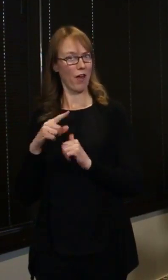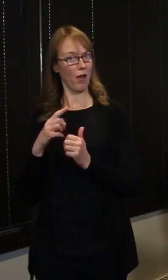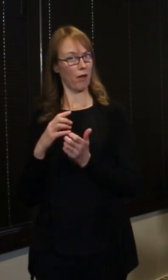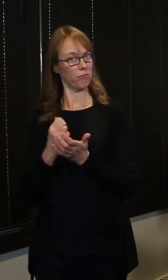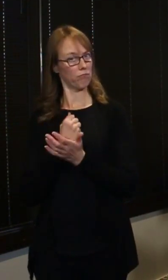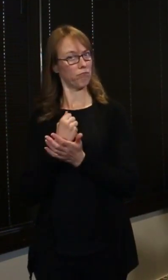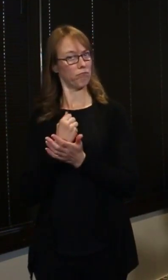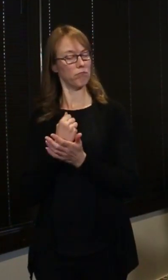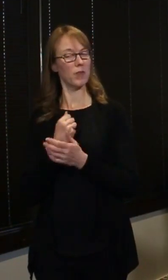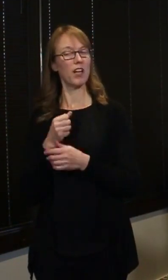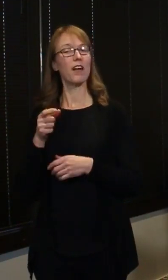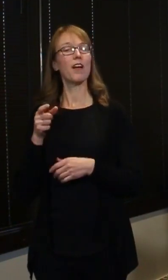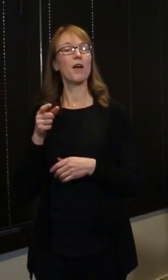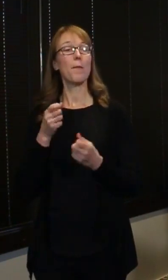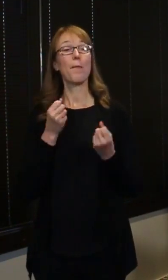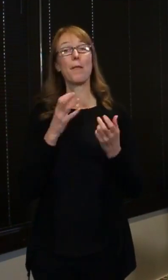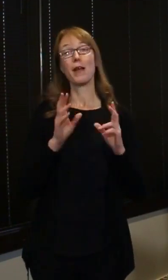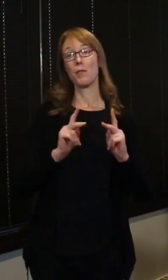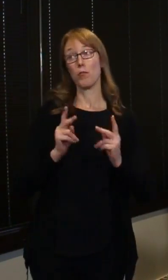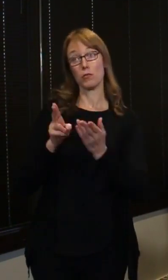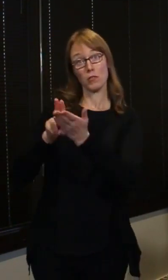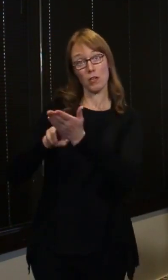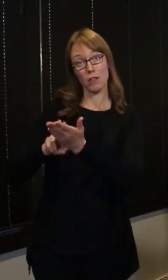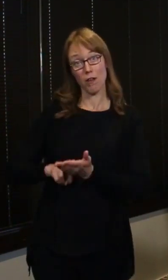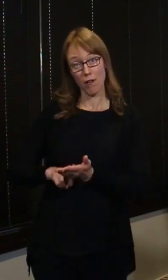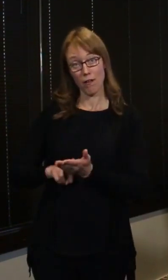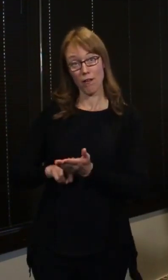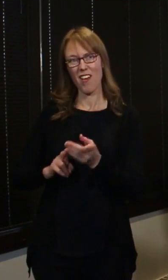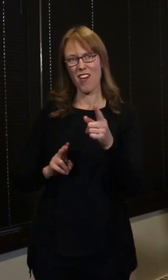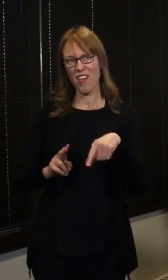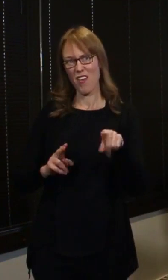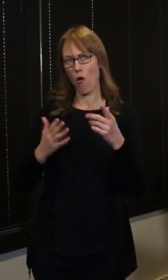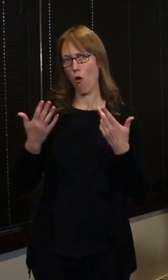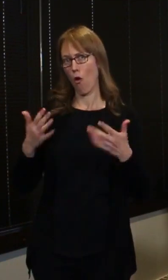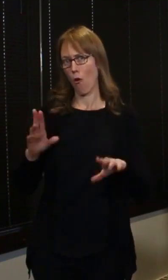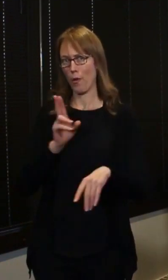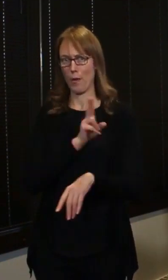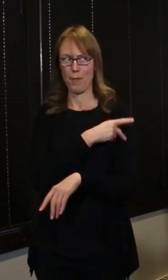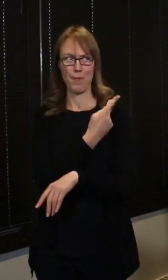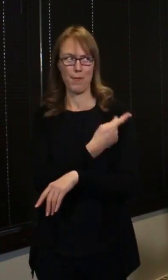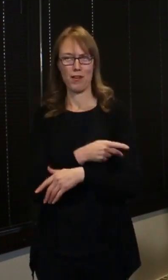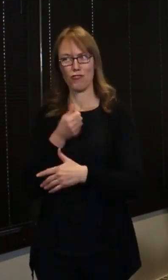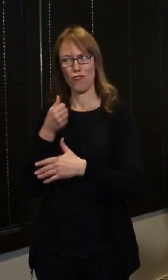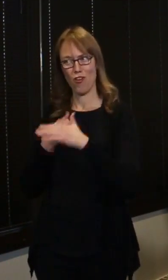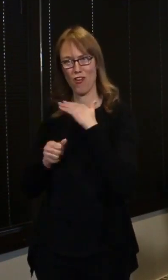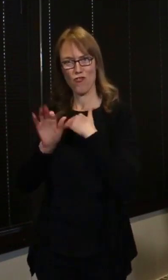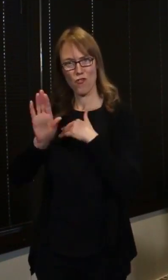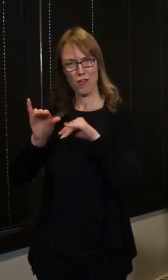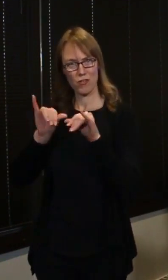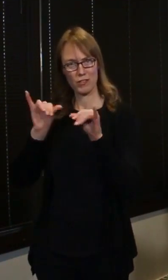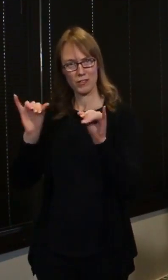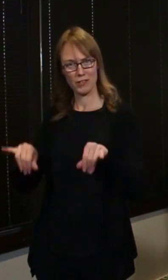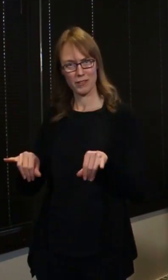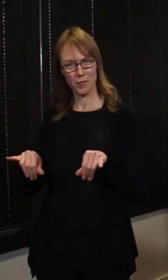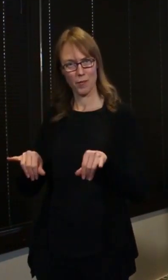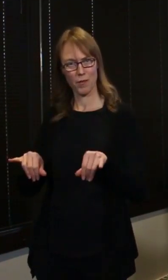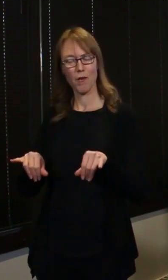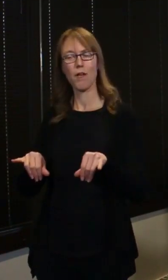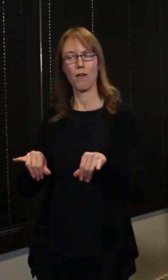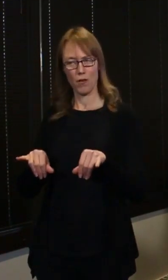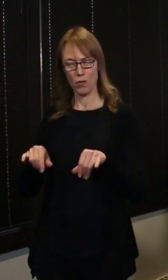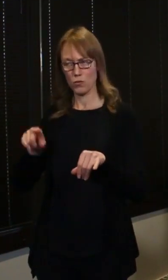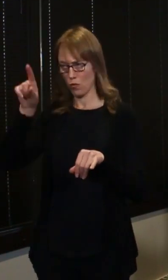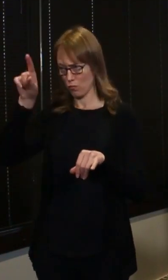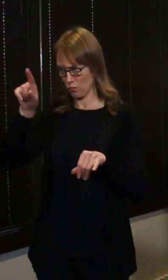identify age and identify chronic conditions. And so that's why our scheduling systems, we can book those out,